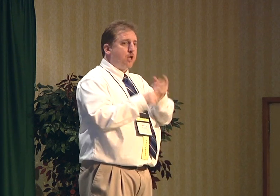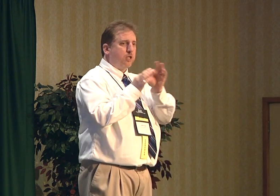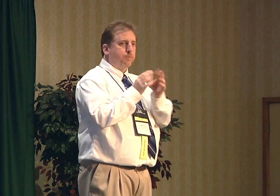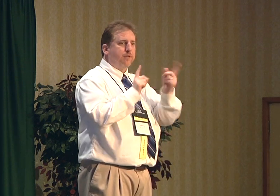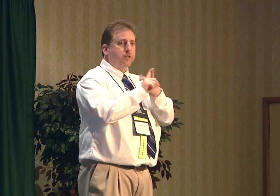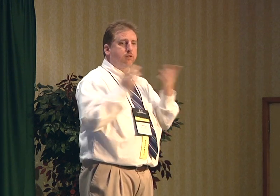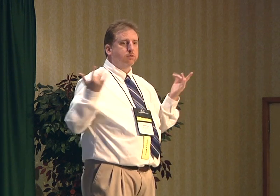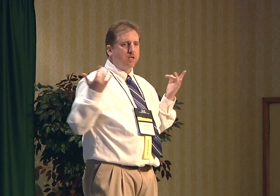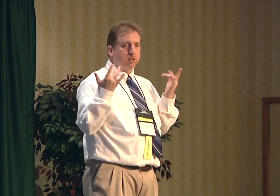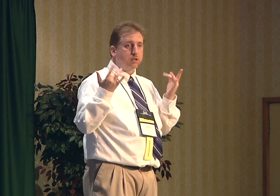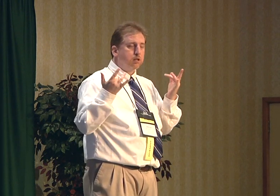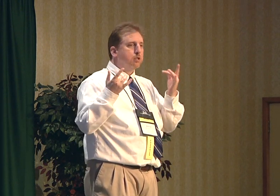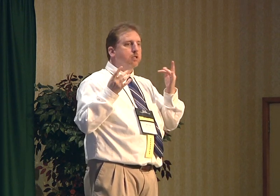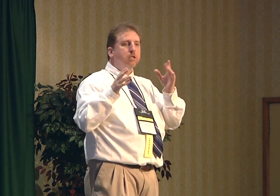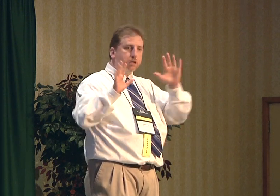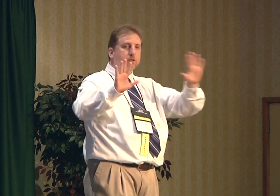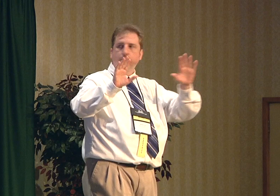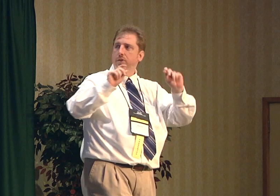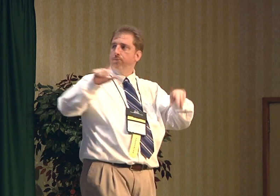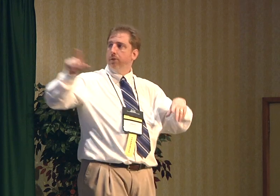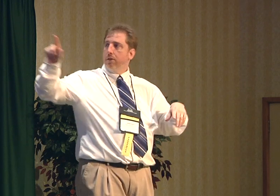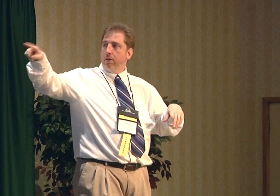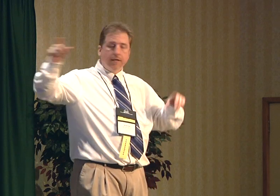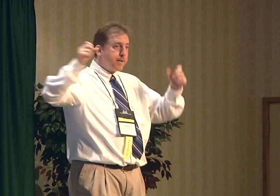So why are we focusing on healthcare interpreting first?